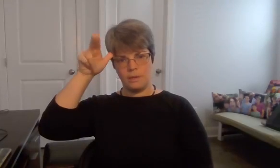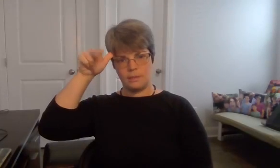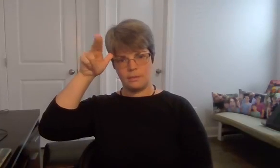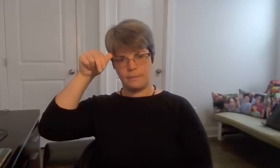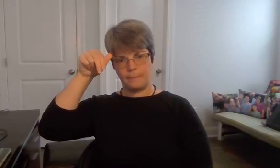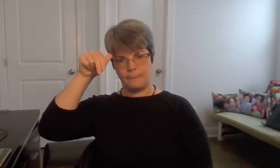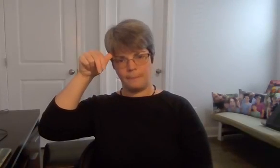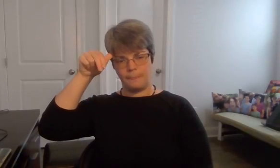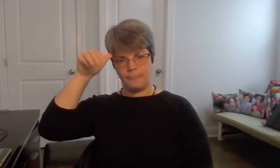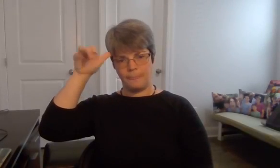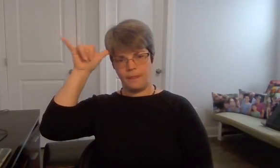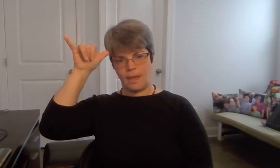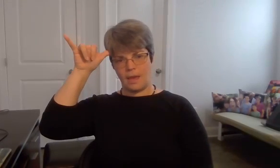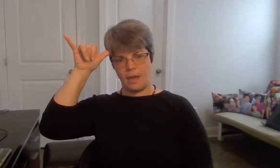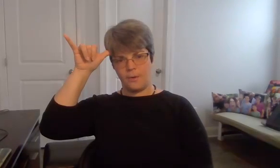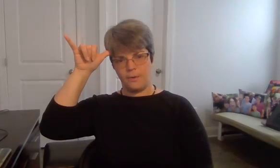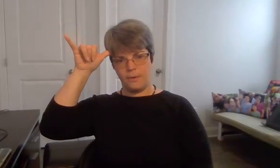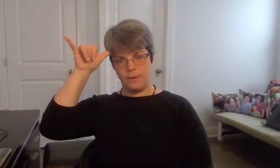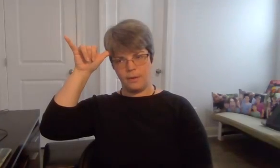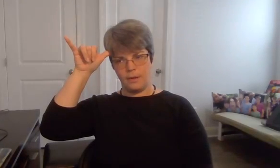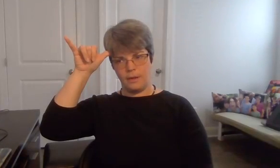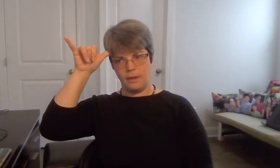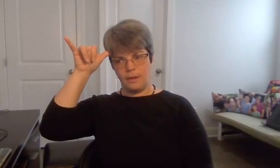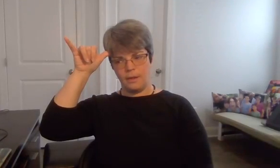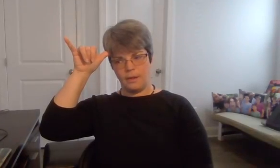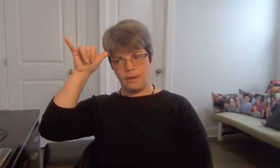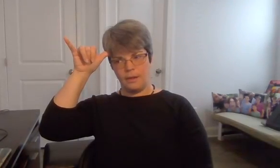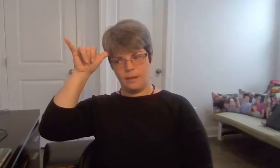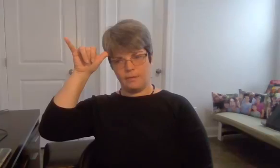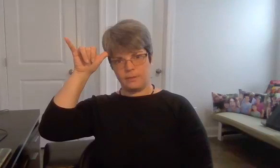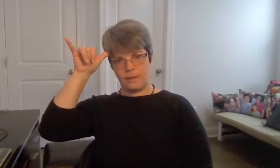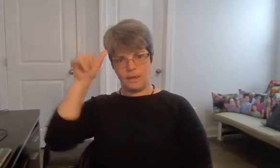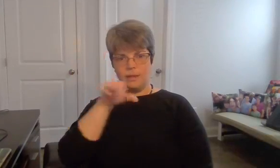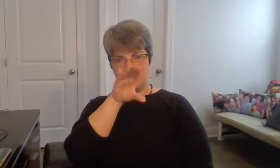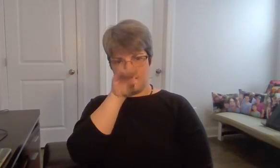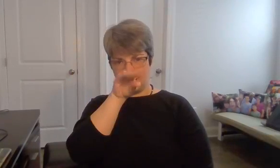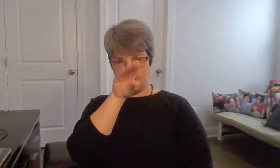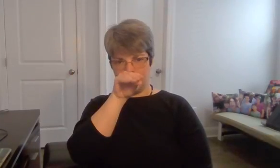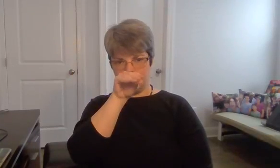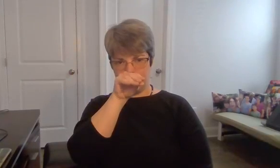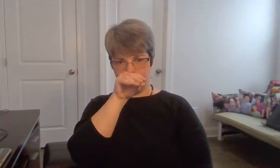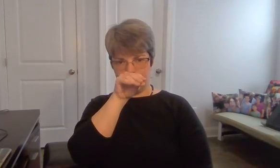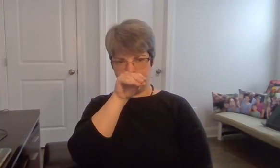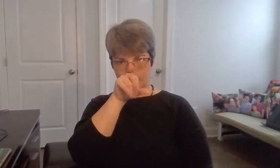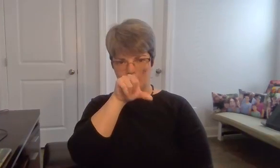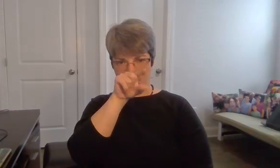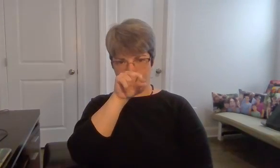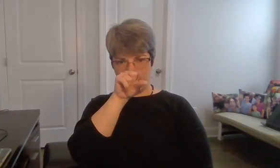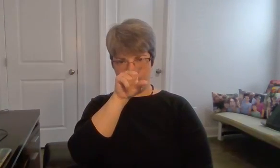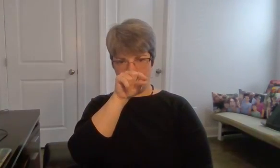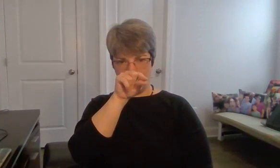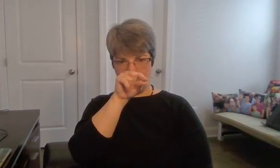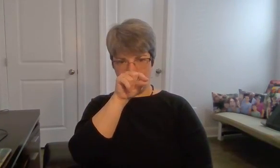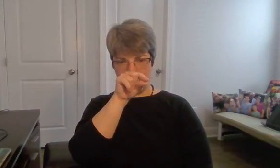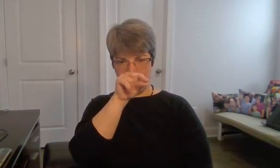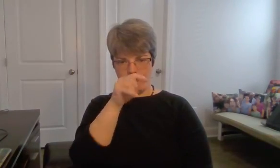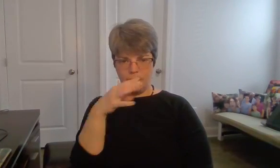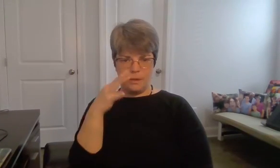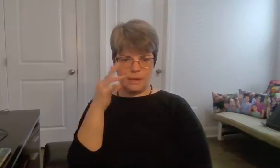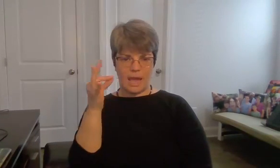horse, cow. What else we got? Duck, bird,